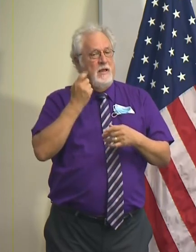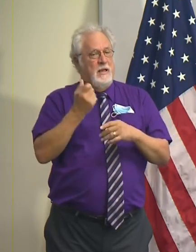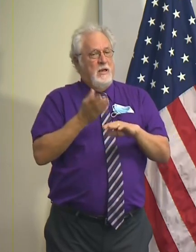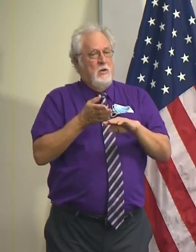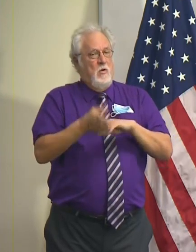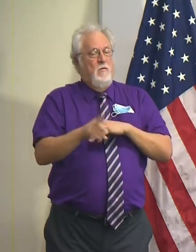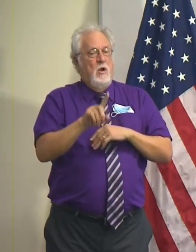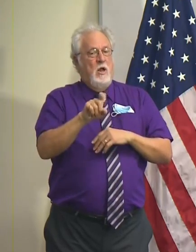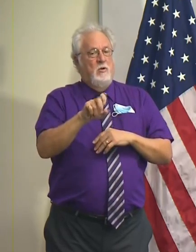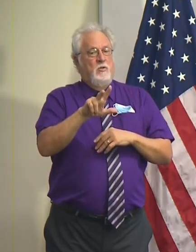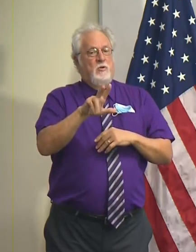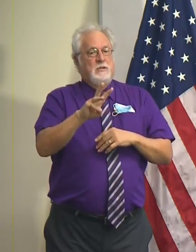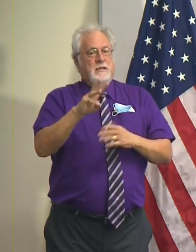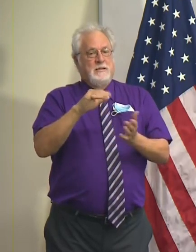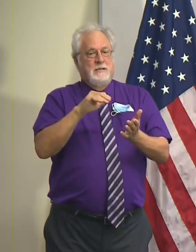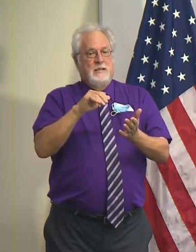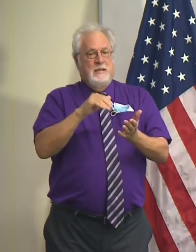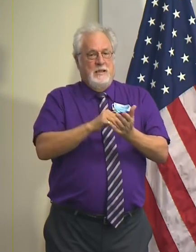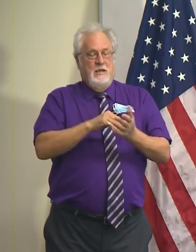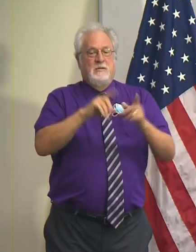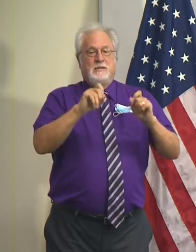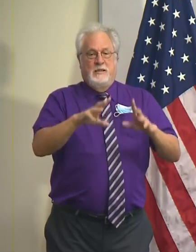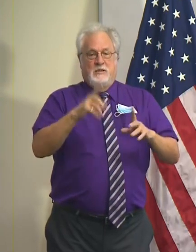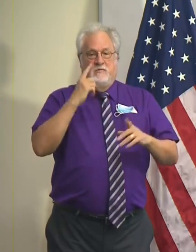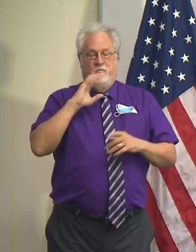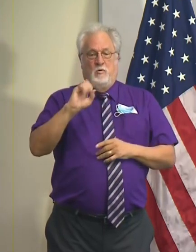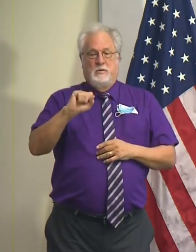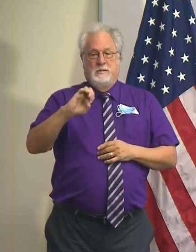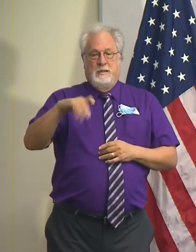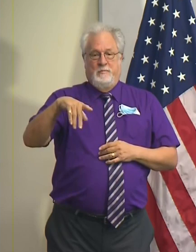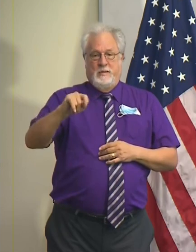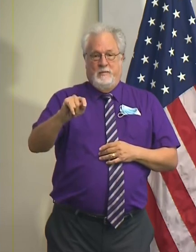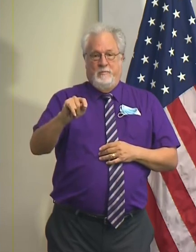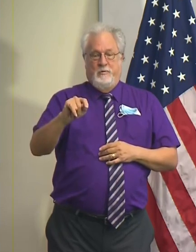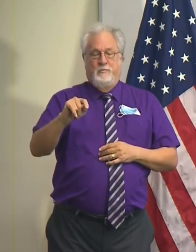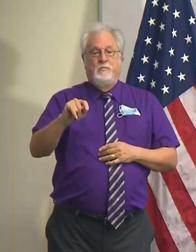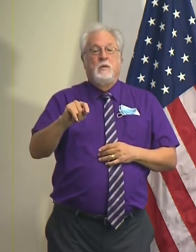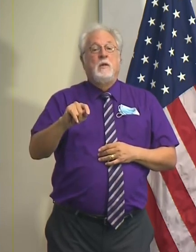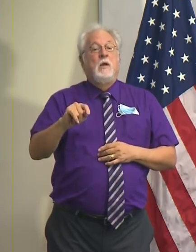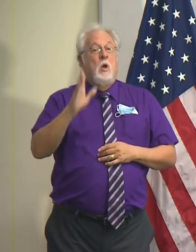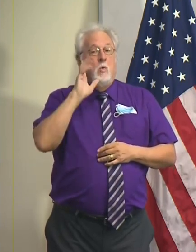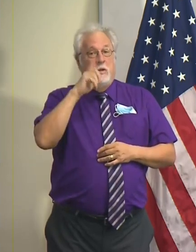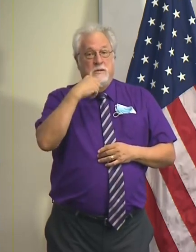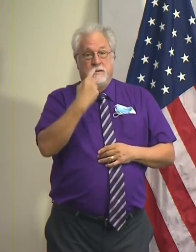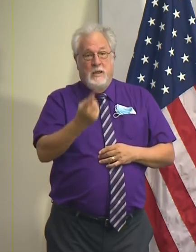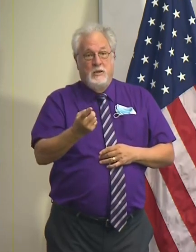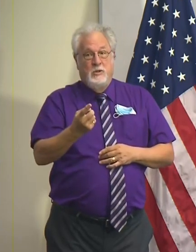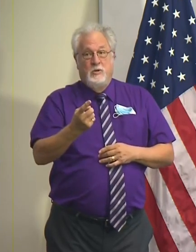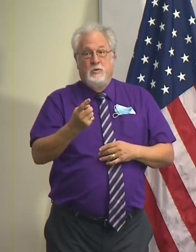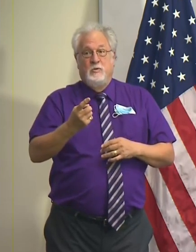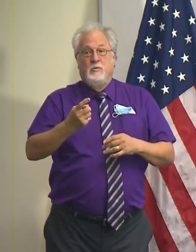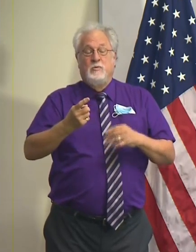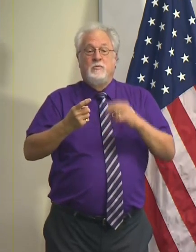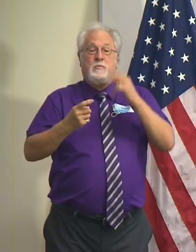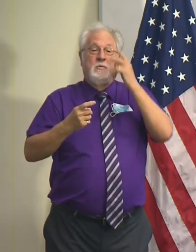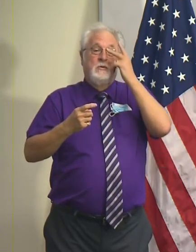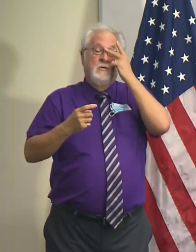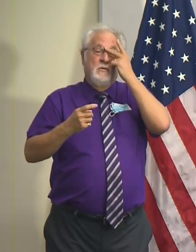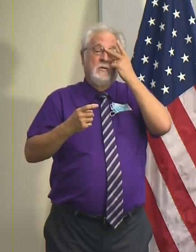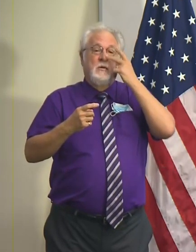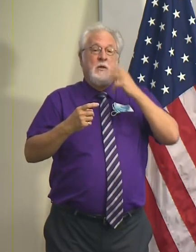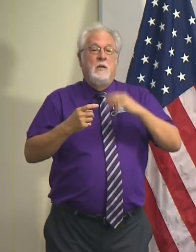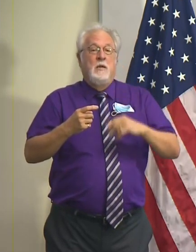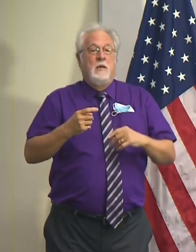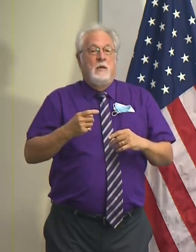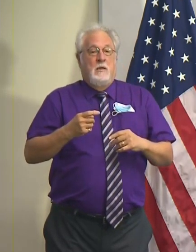over 136,000 tests in the month of September, which I will tell you through